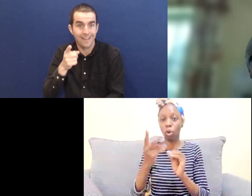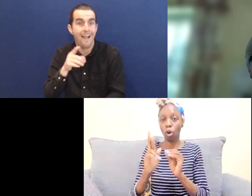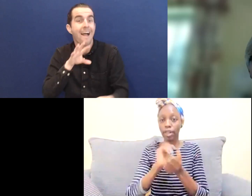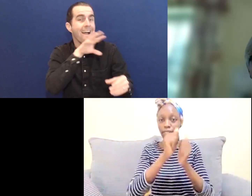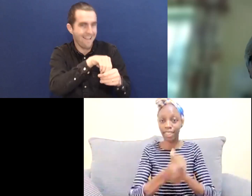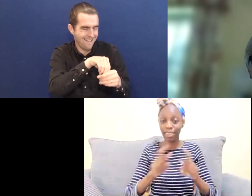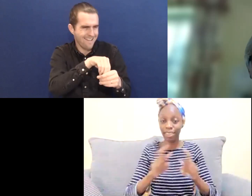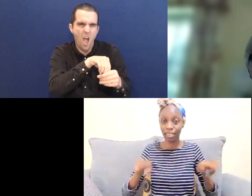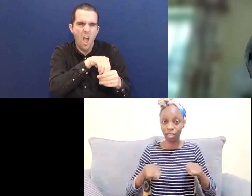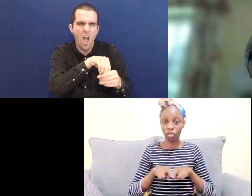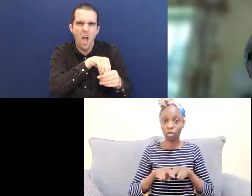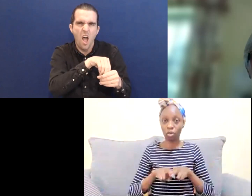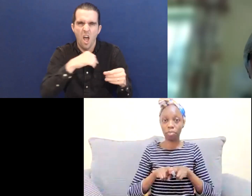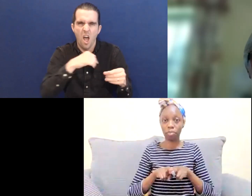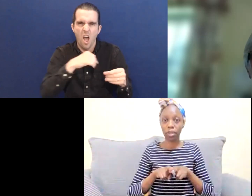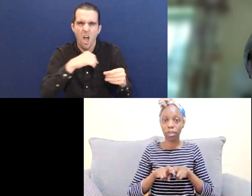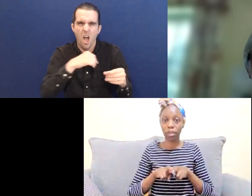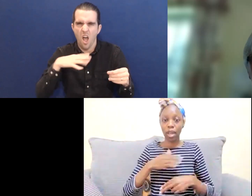I ask that you add